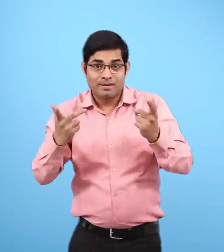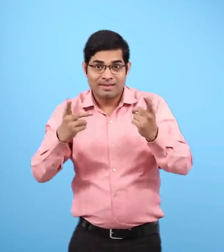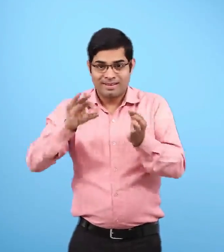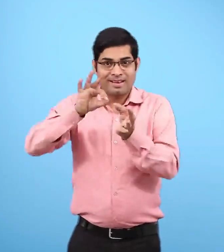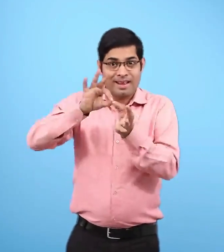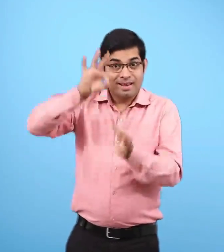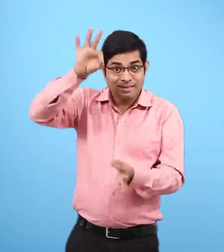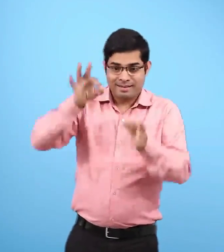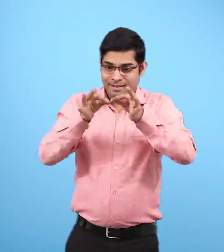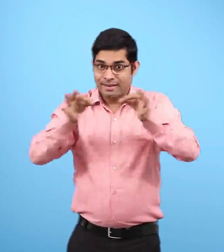Measure.